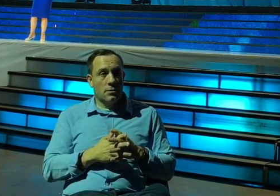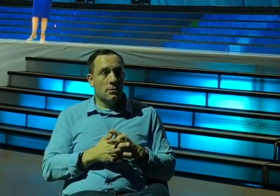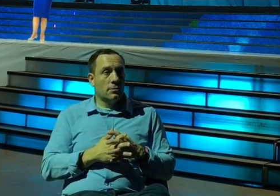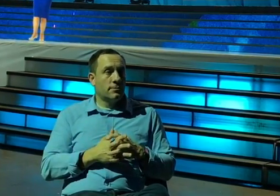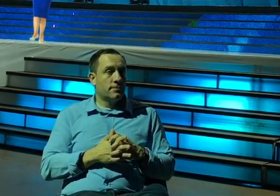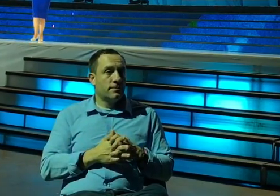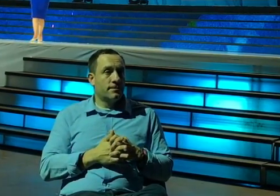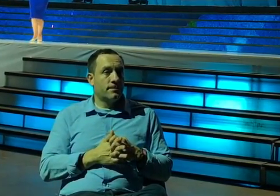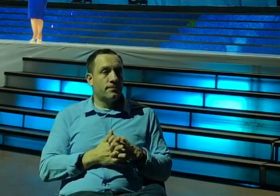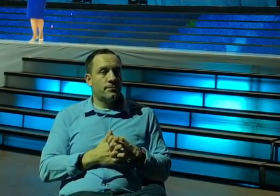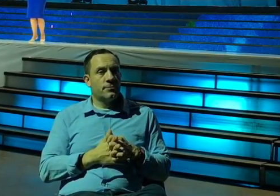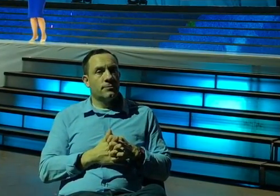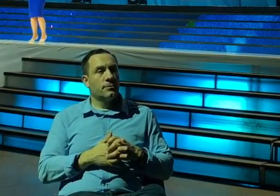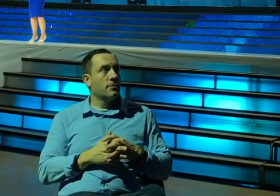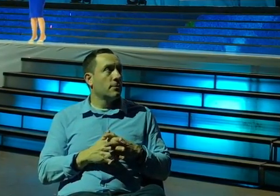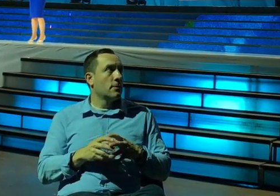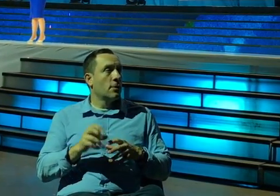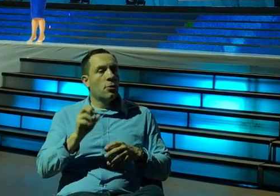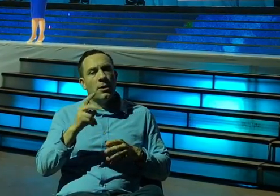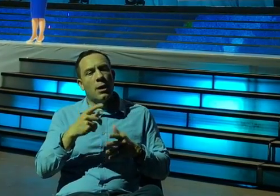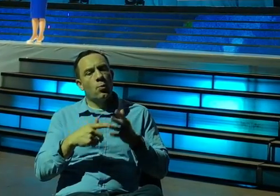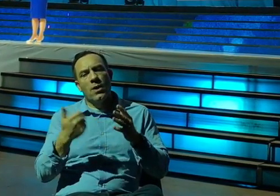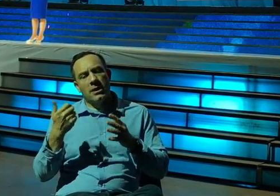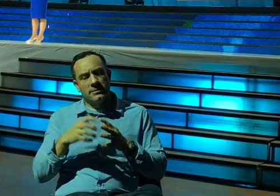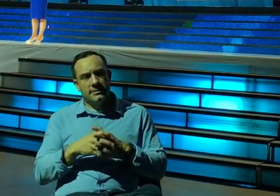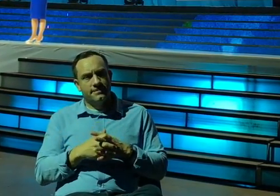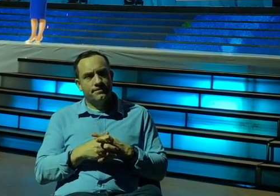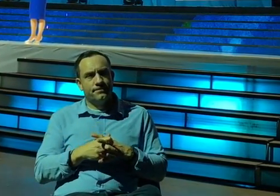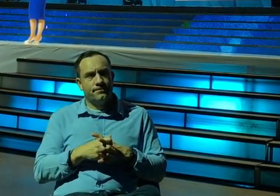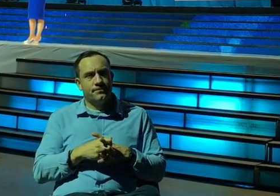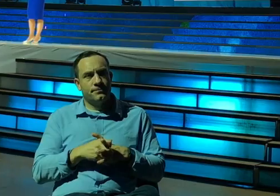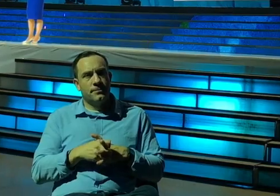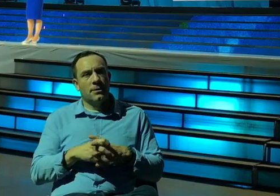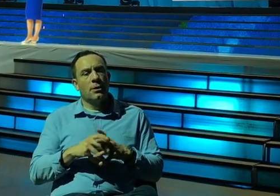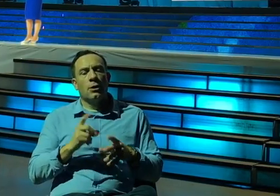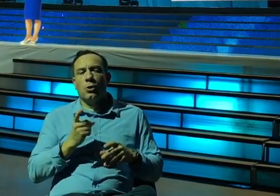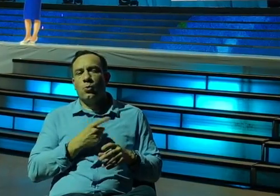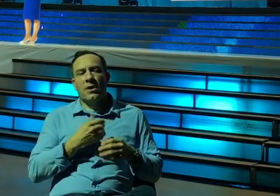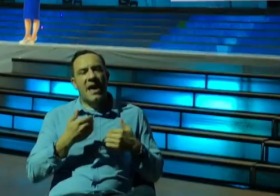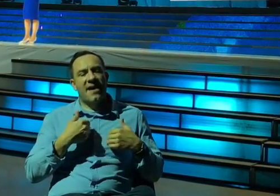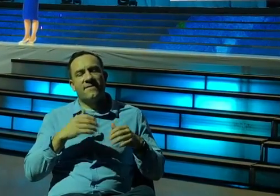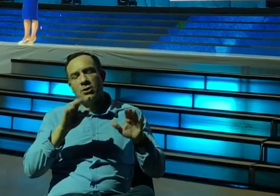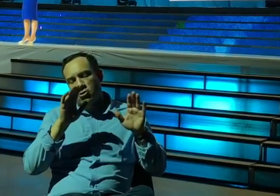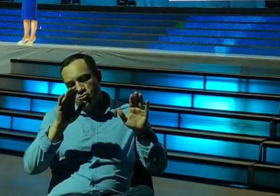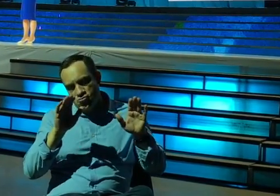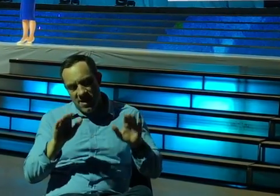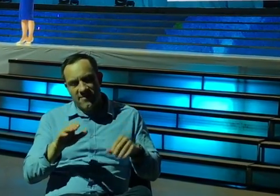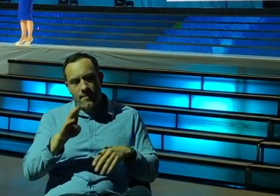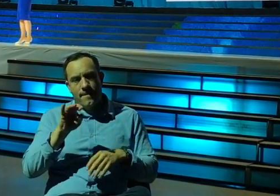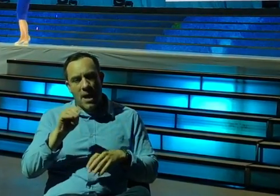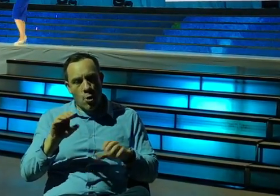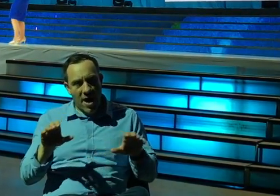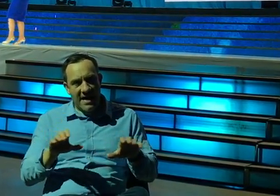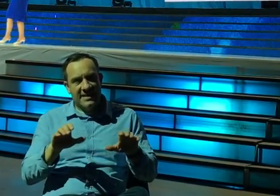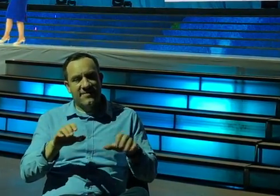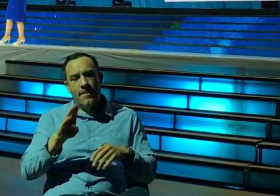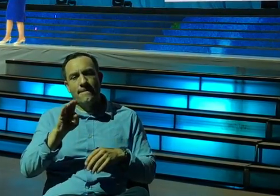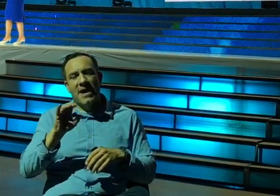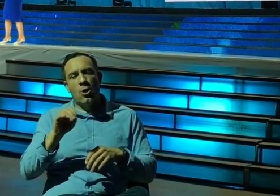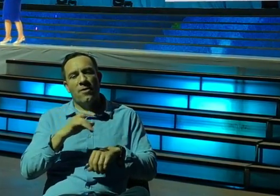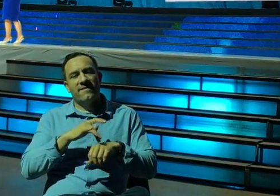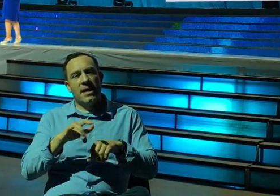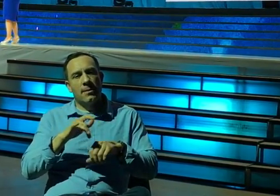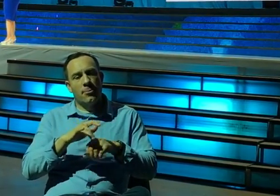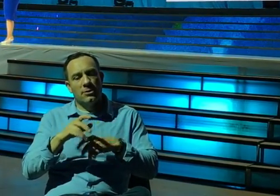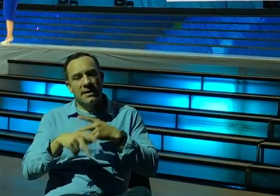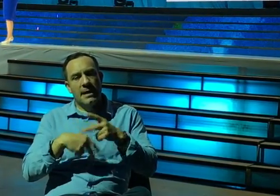So what else is really extra special? We have these incredible bioactive and bioavailable forms